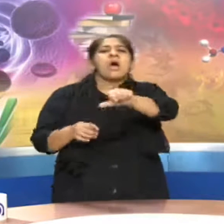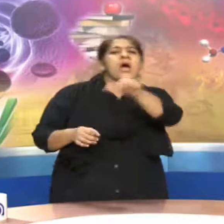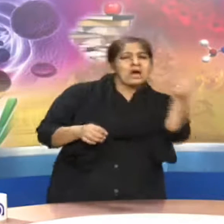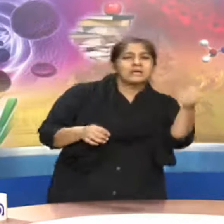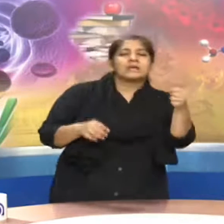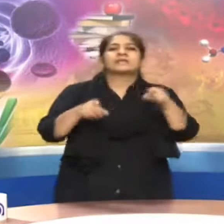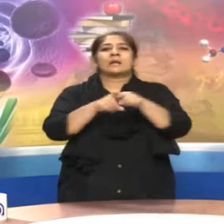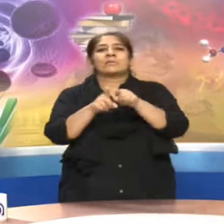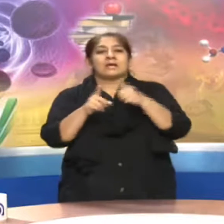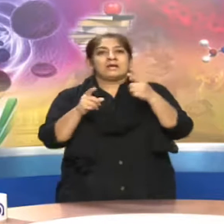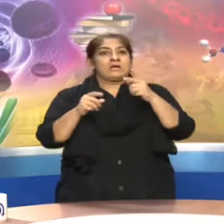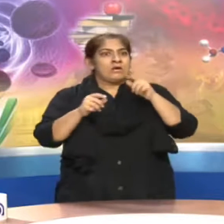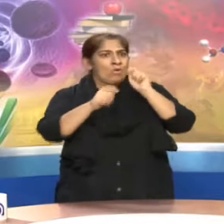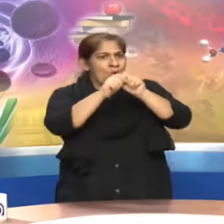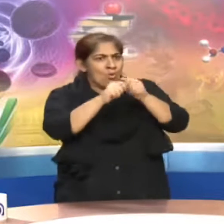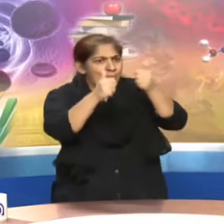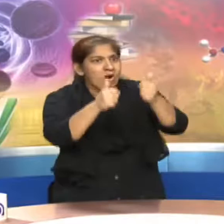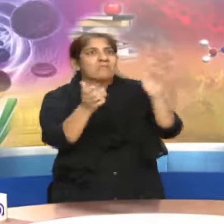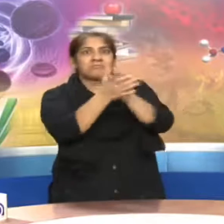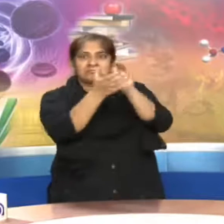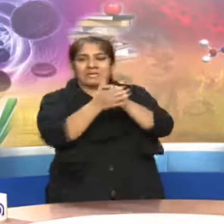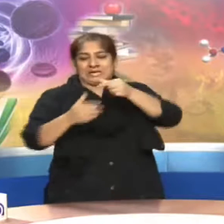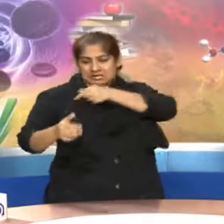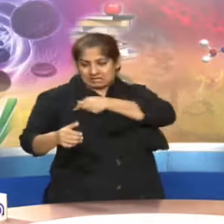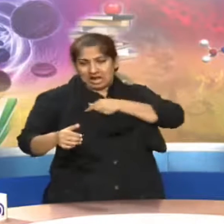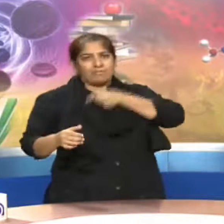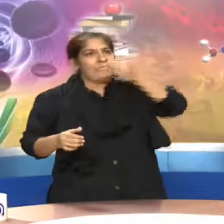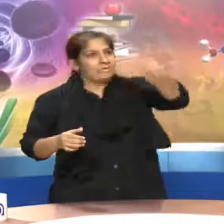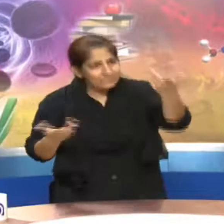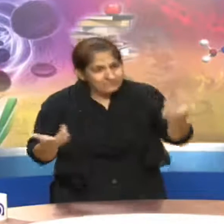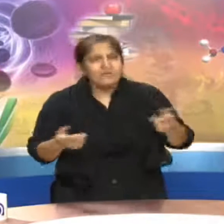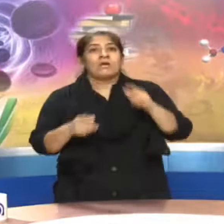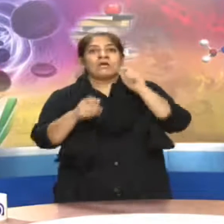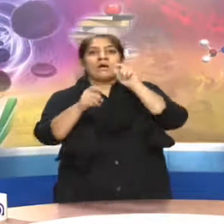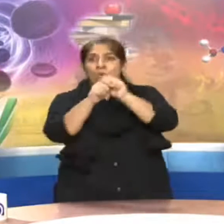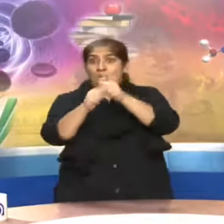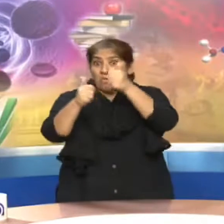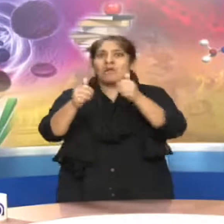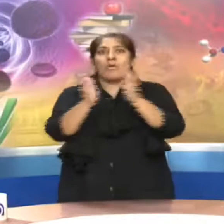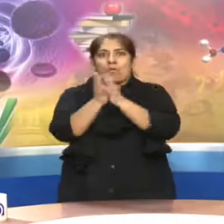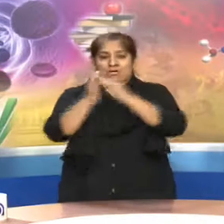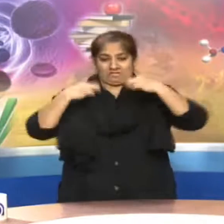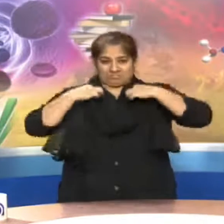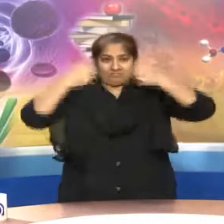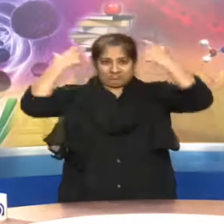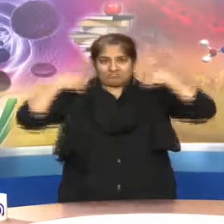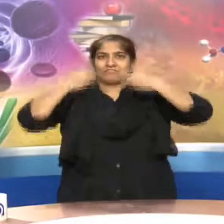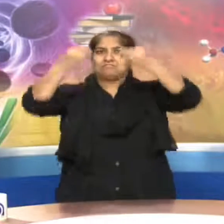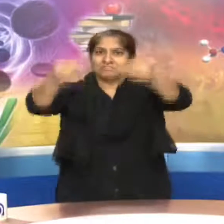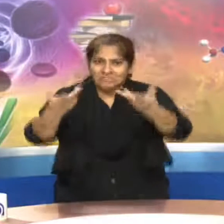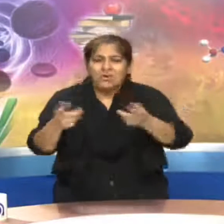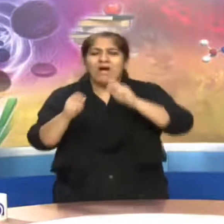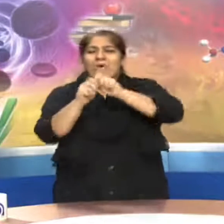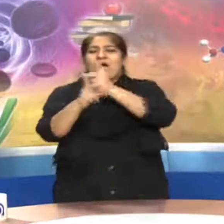And also there are some non-financial incentives, like you can appreciate, you can